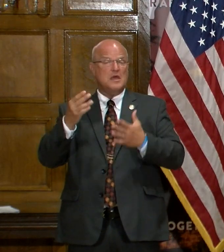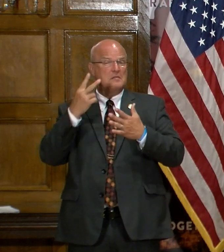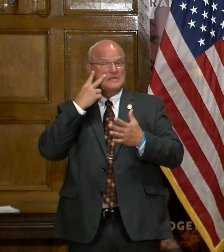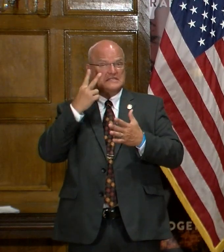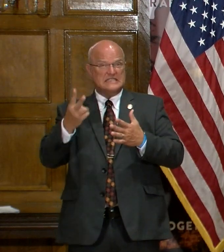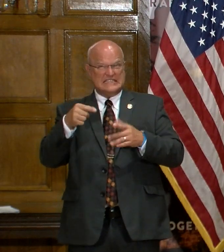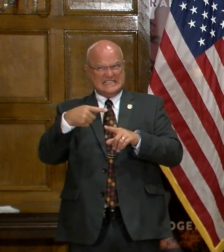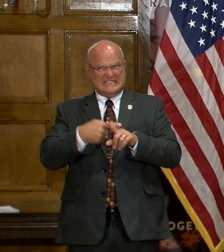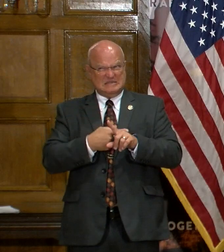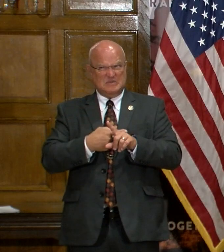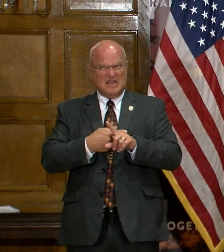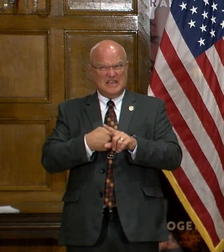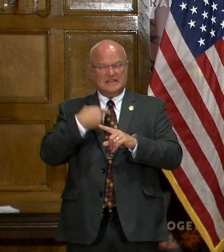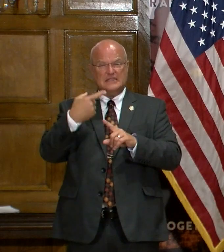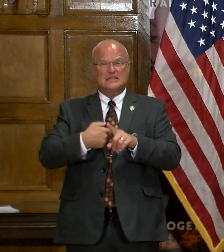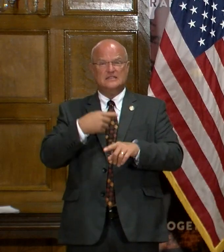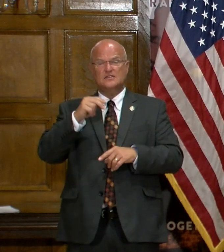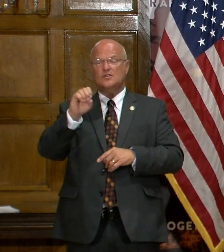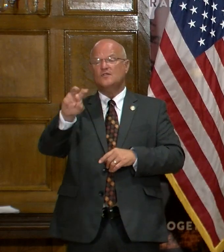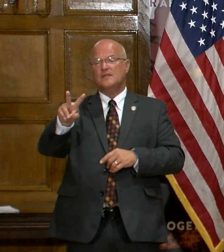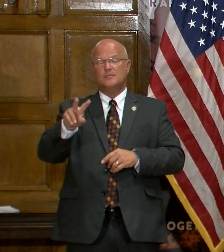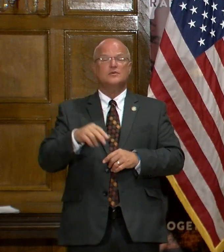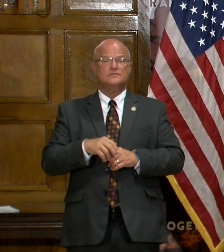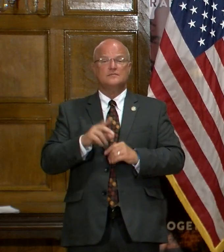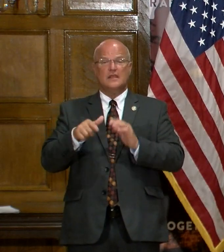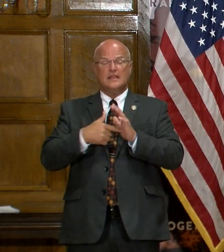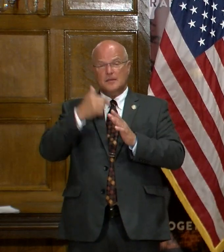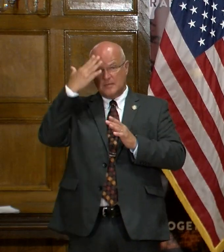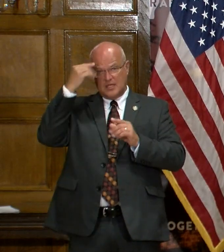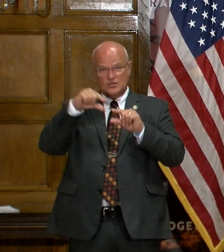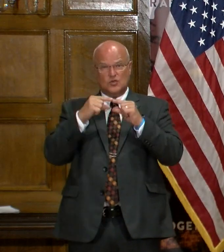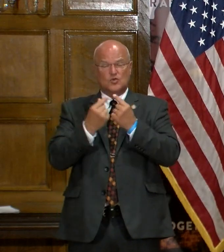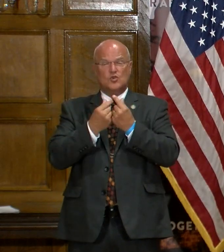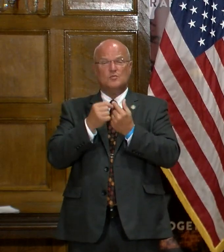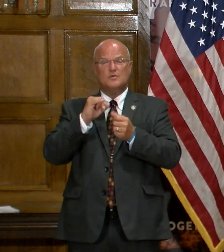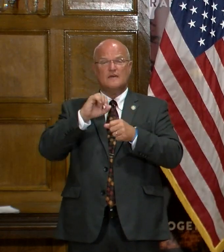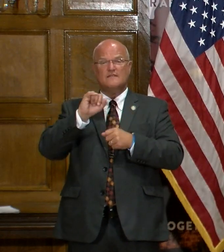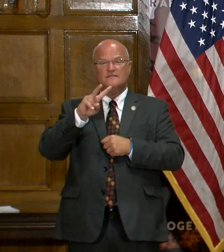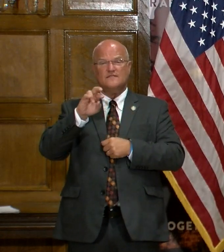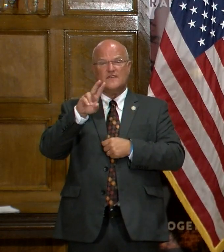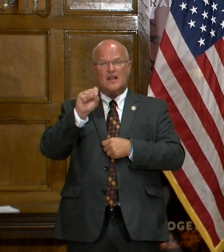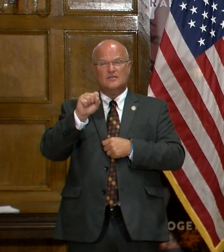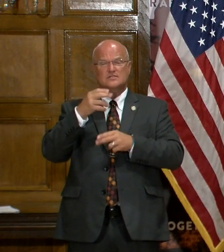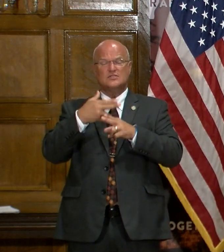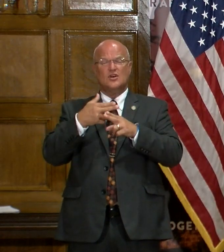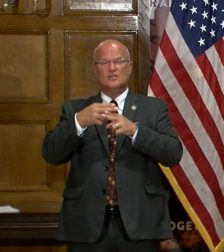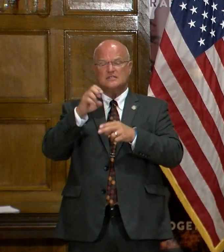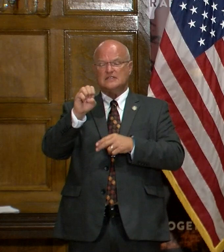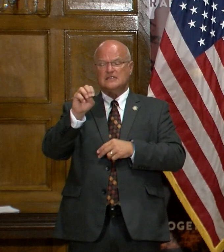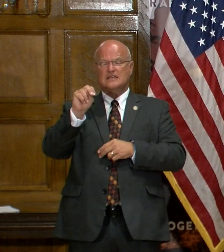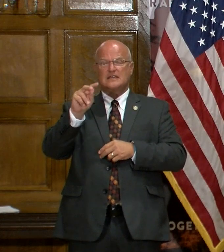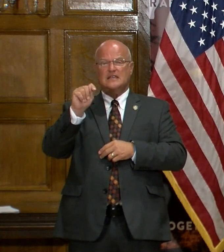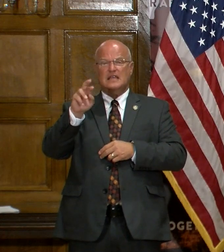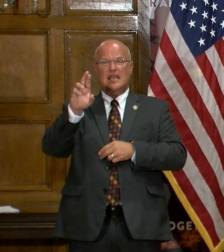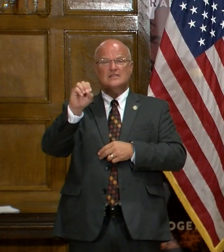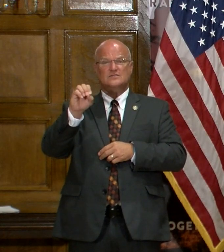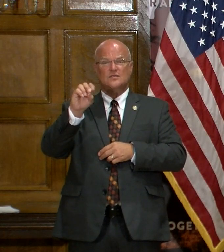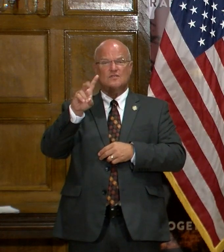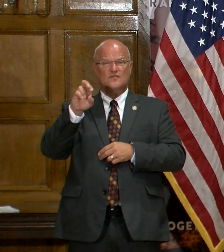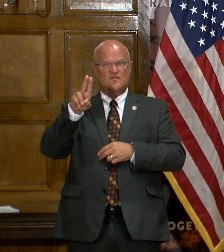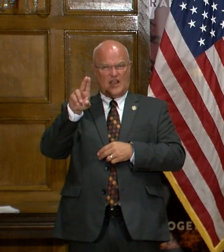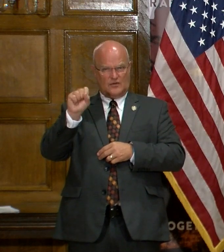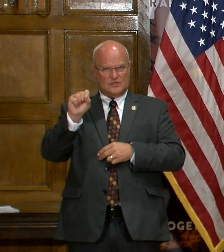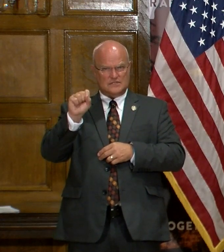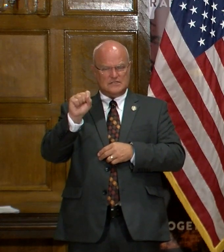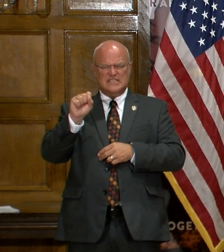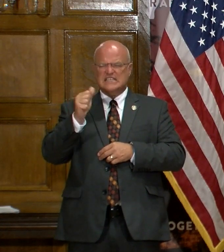seen starting this month and well into November. And this is due to a group of viruses called enteroviruses. There is a syndrome that has been described